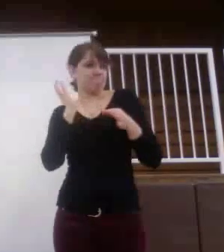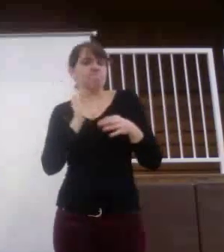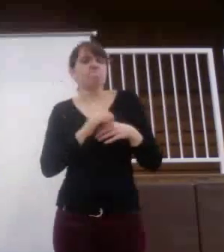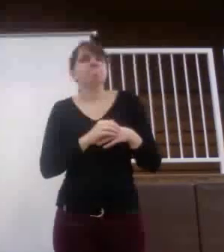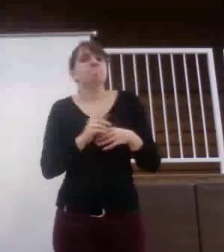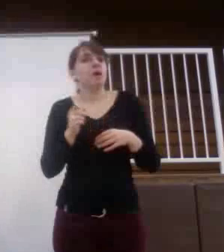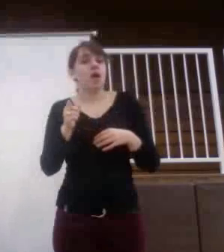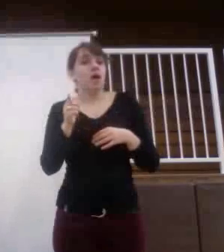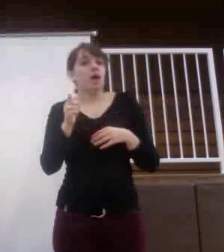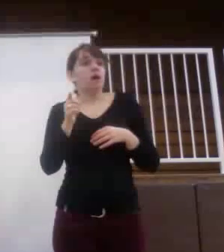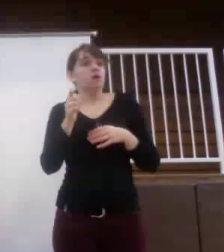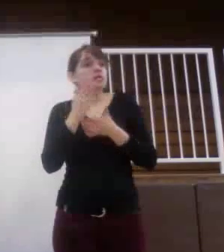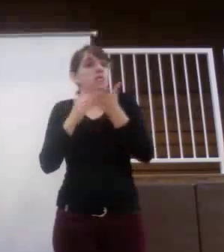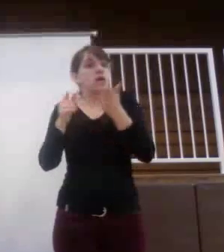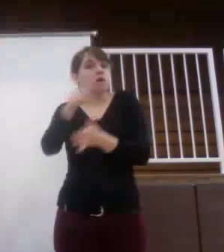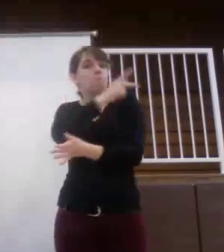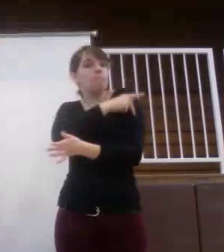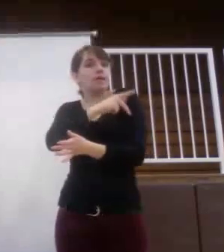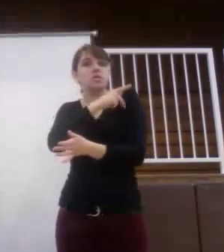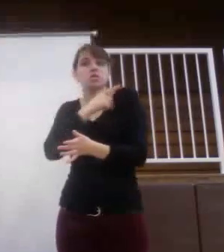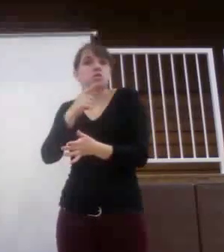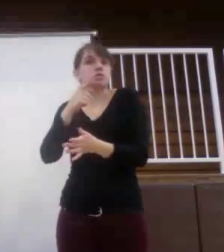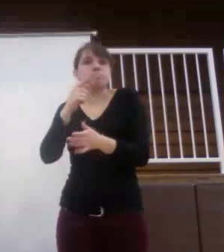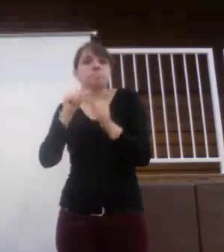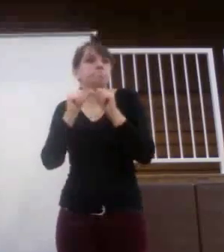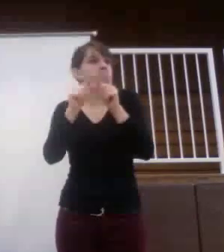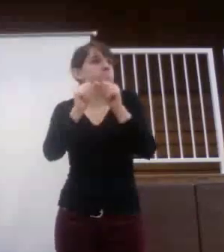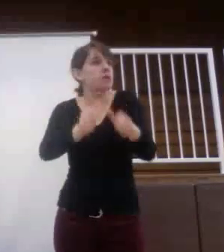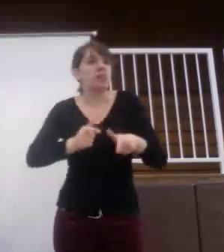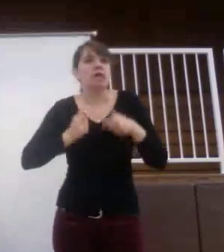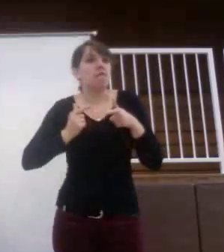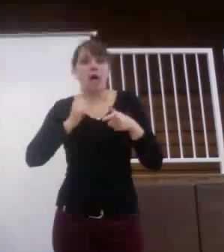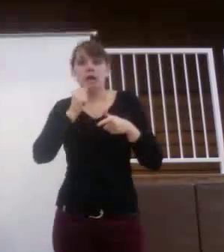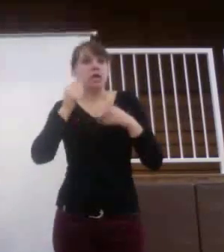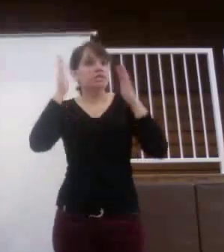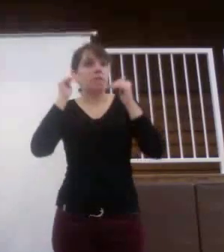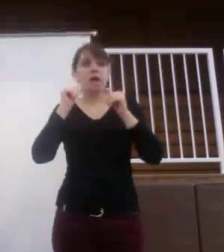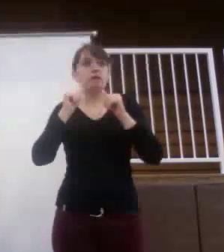and live far longer than I would have expected them to.